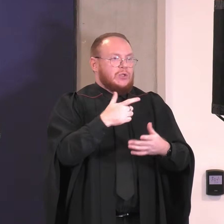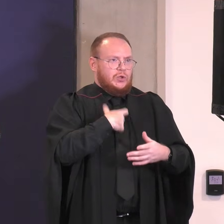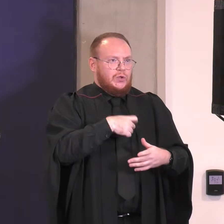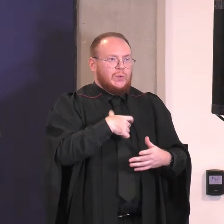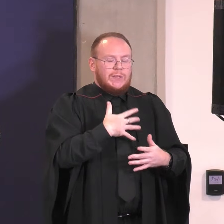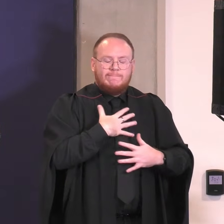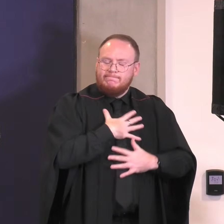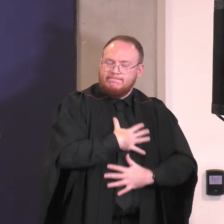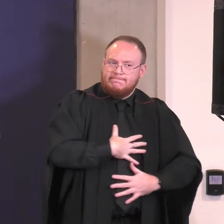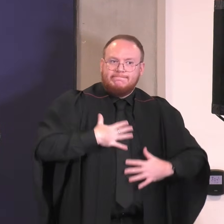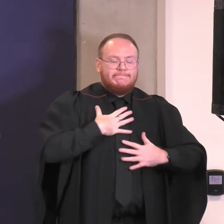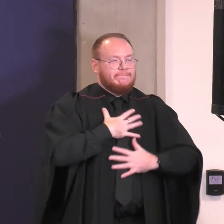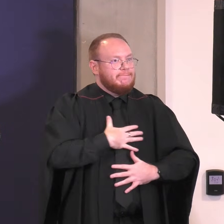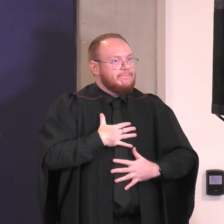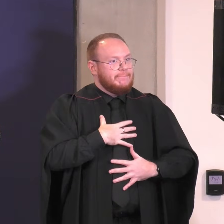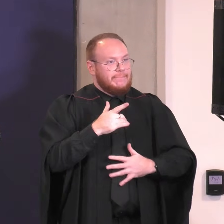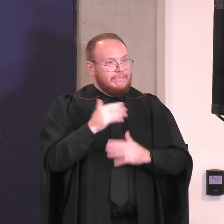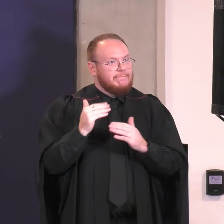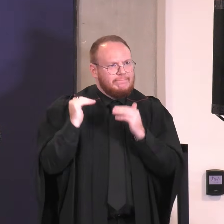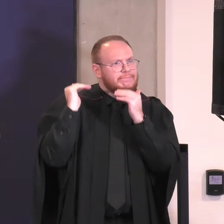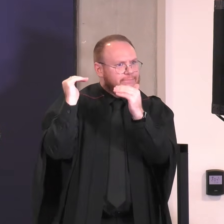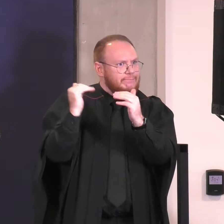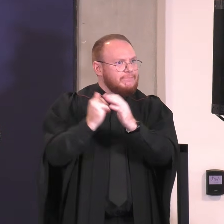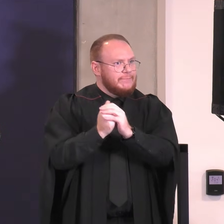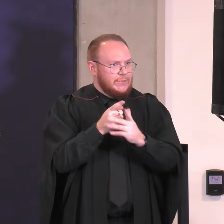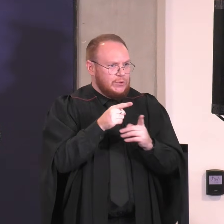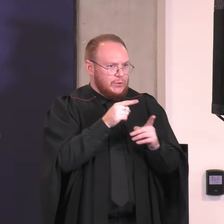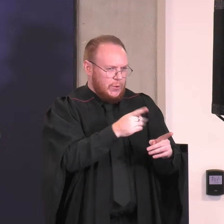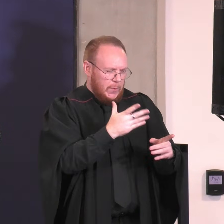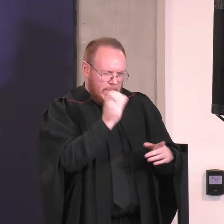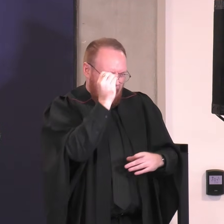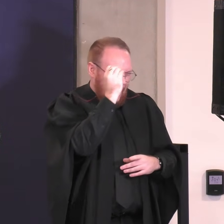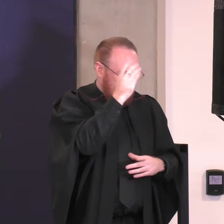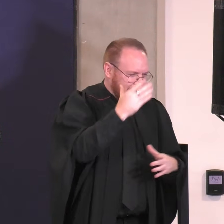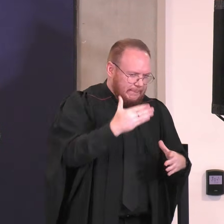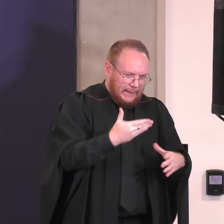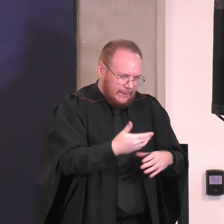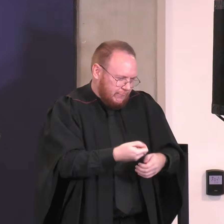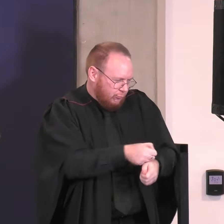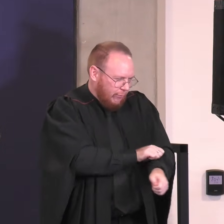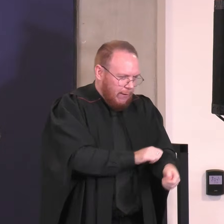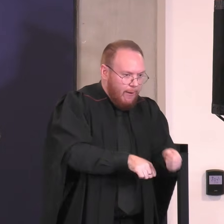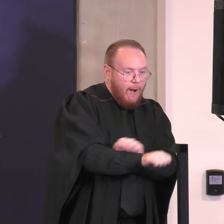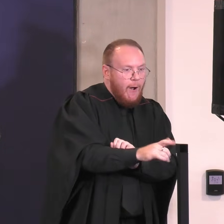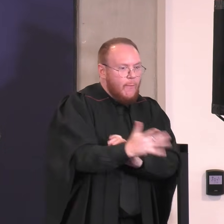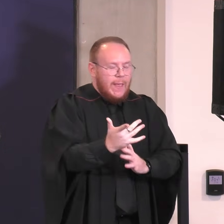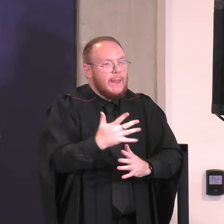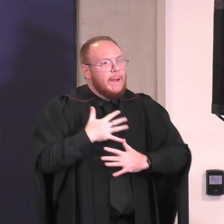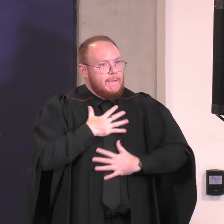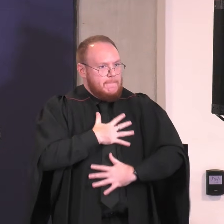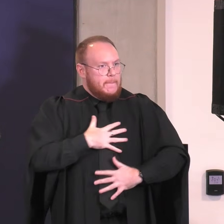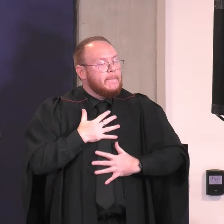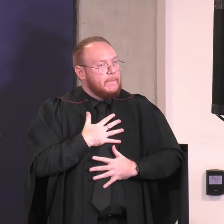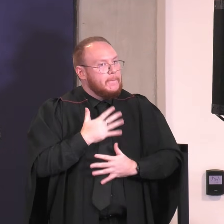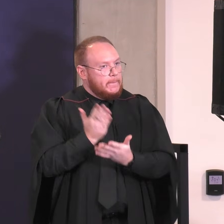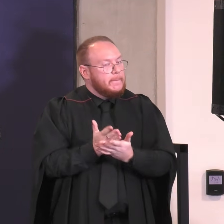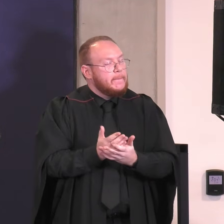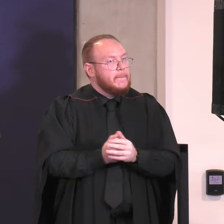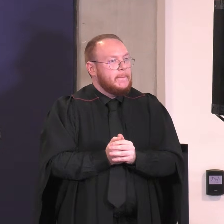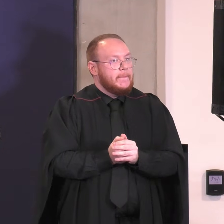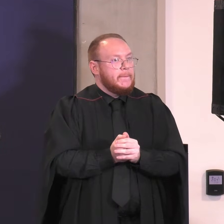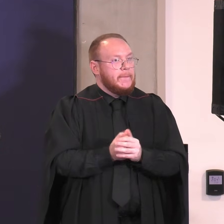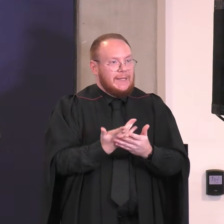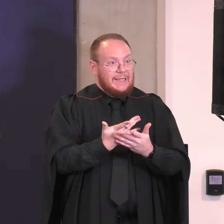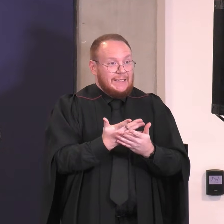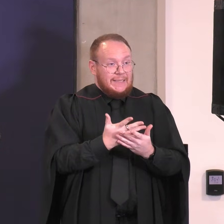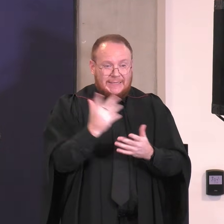compassion, again combining academic rigour with ethical professionalism. Their success in placements and community partnerships,